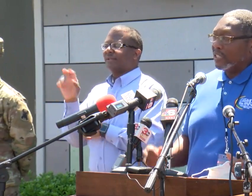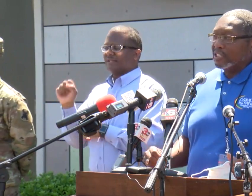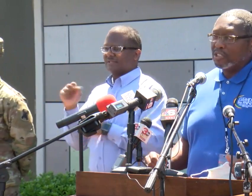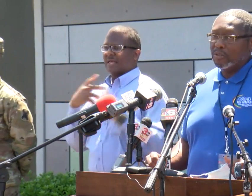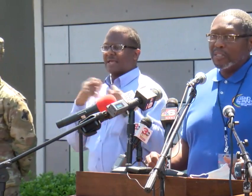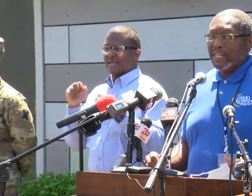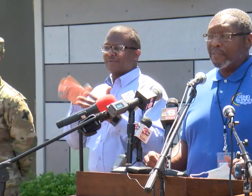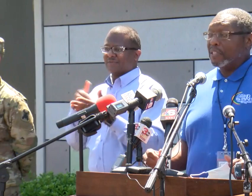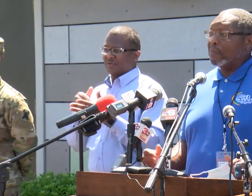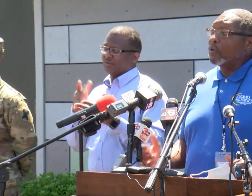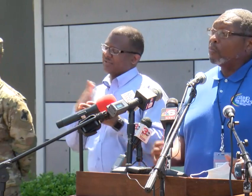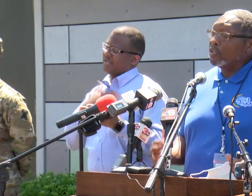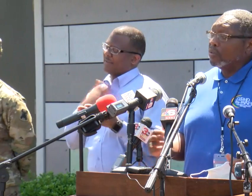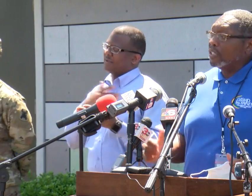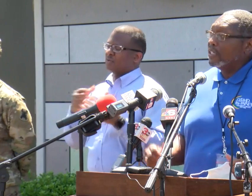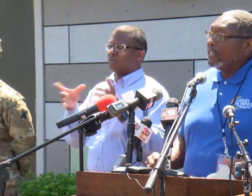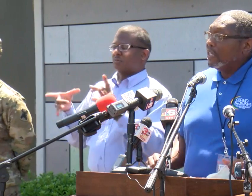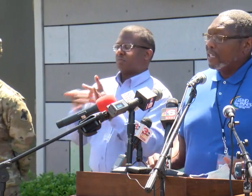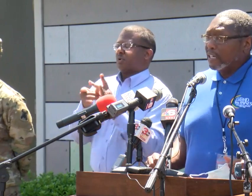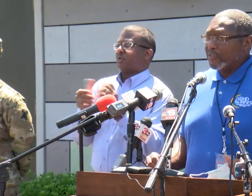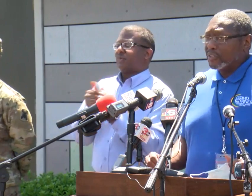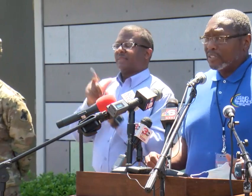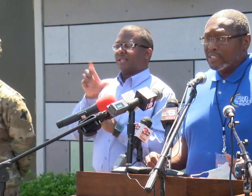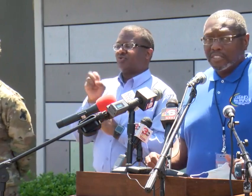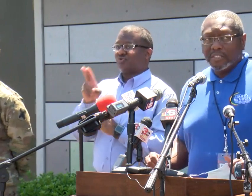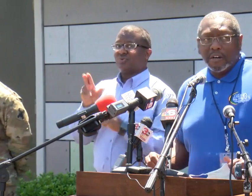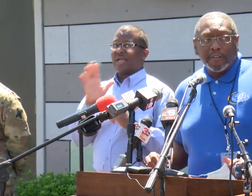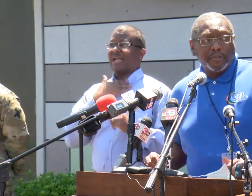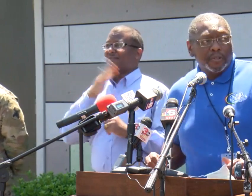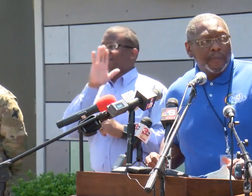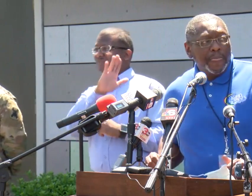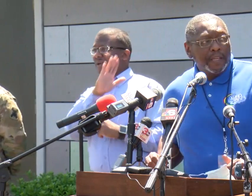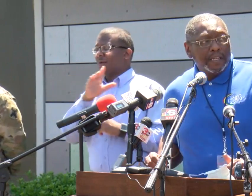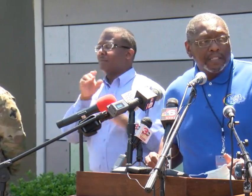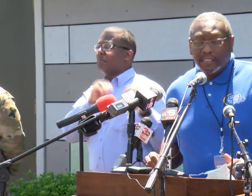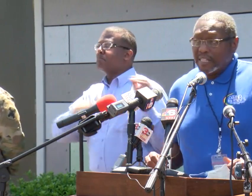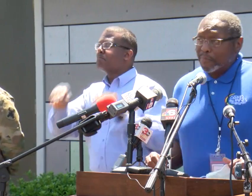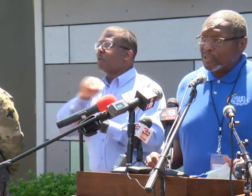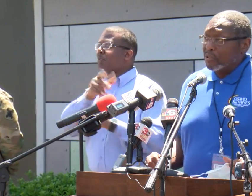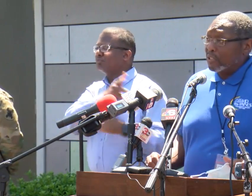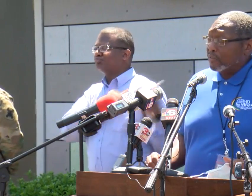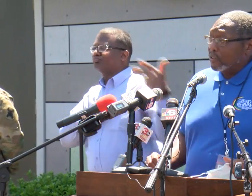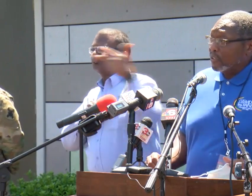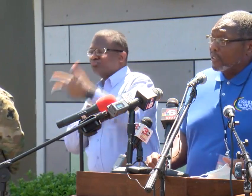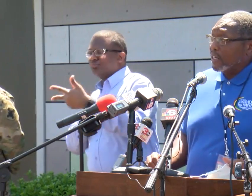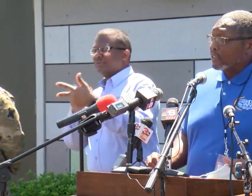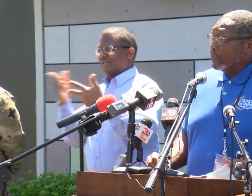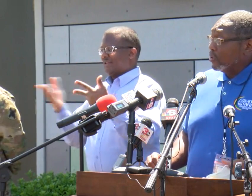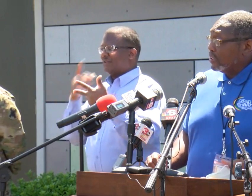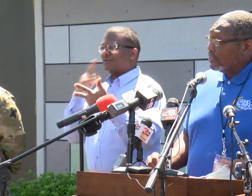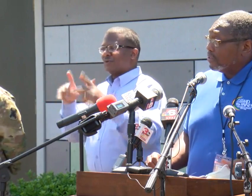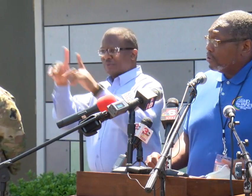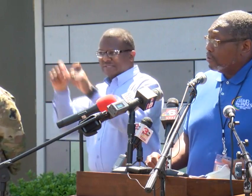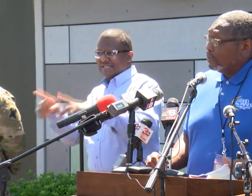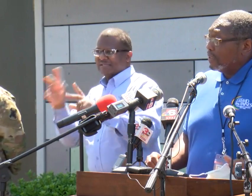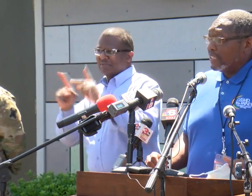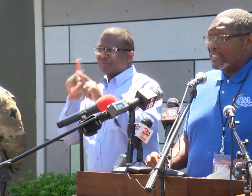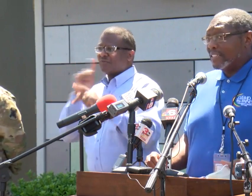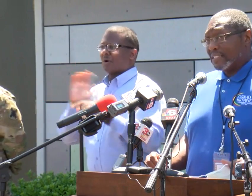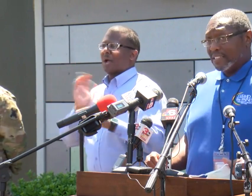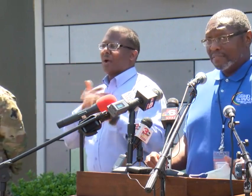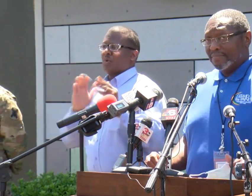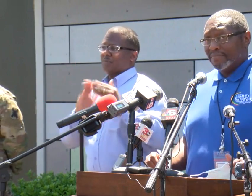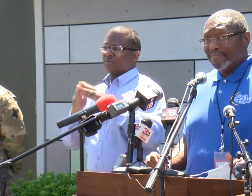partner with LSU and having their mobile unit at our facilities to offer this opportunity for our communities to